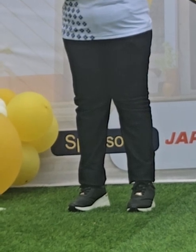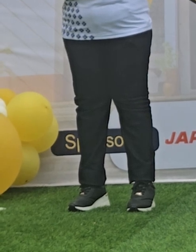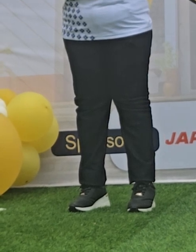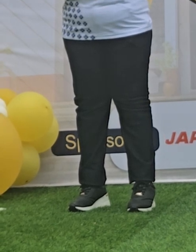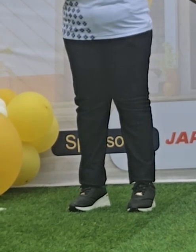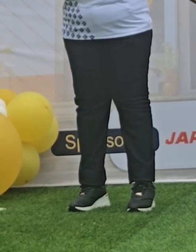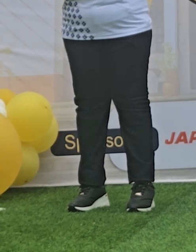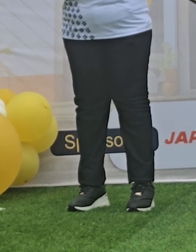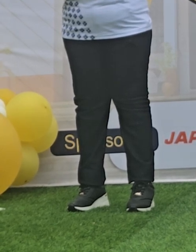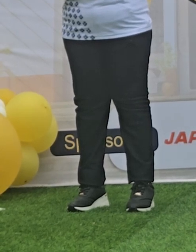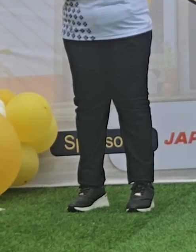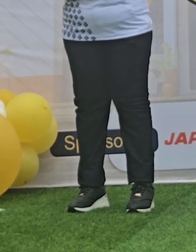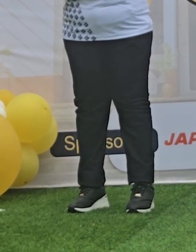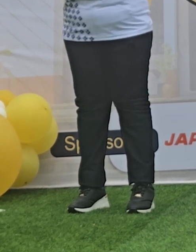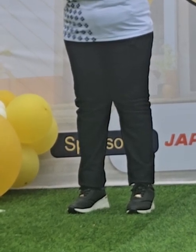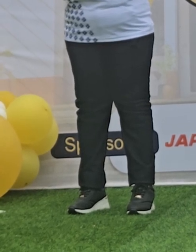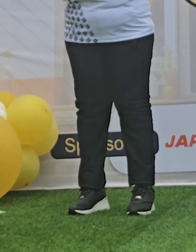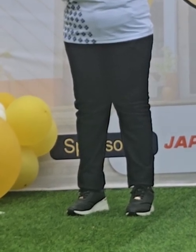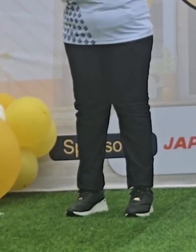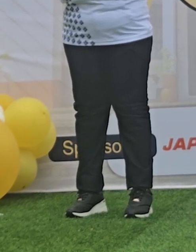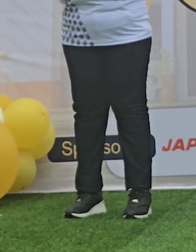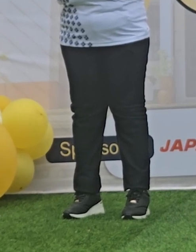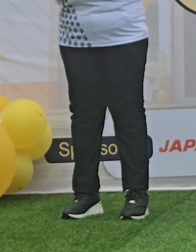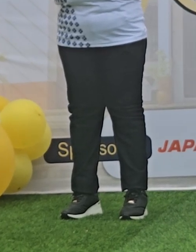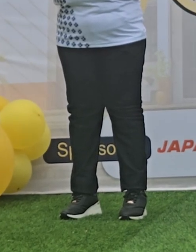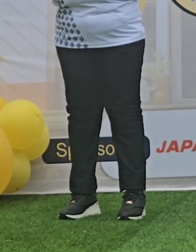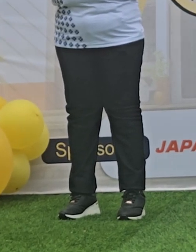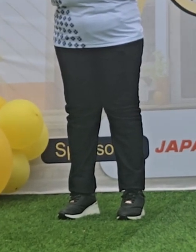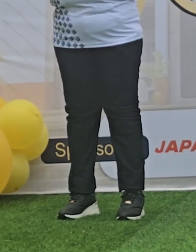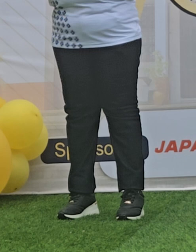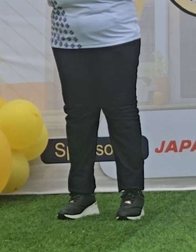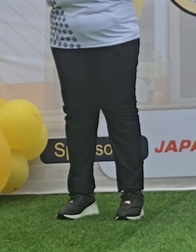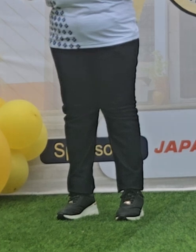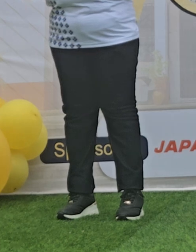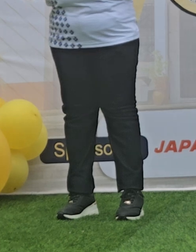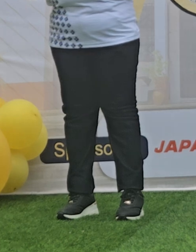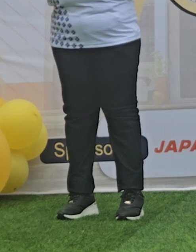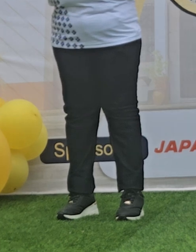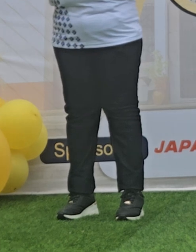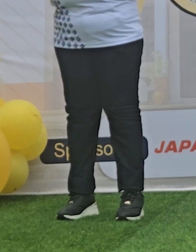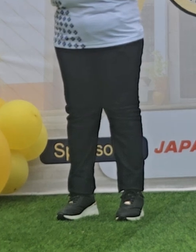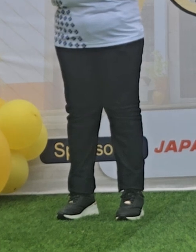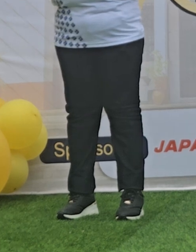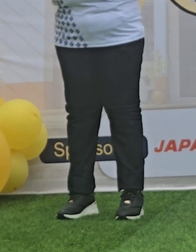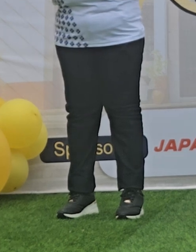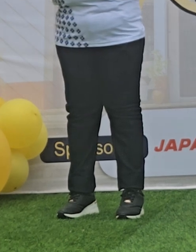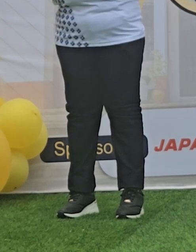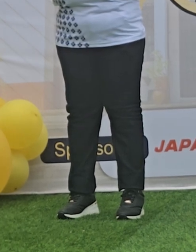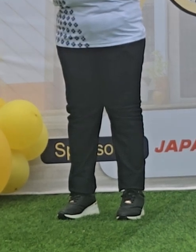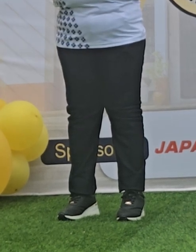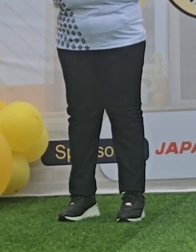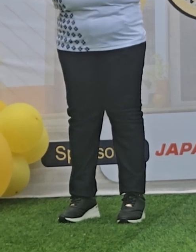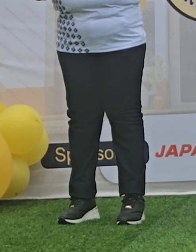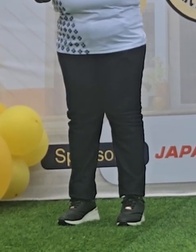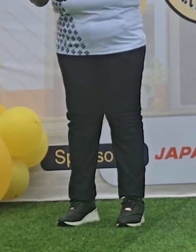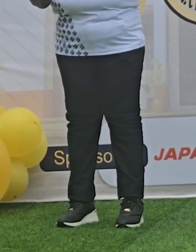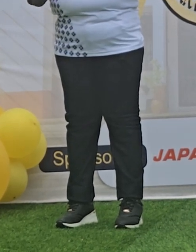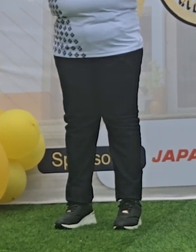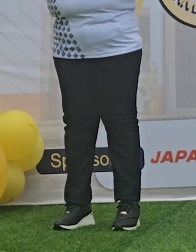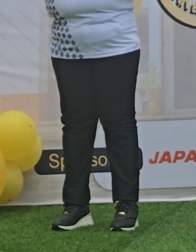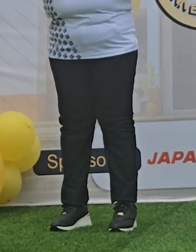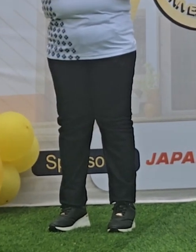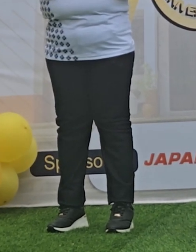following the establishment of the department. During the, what I will call the second